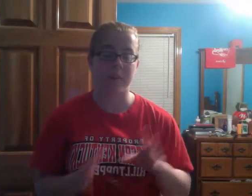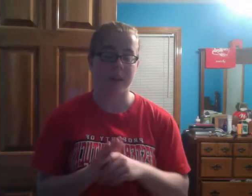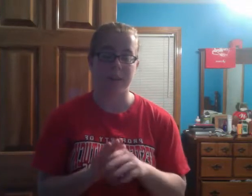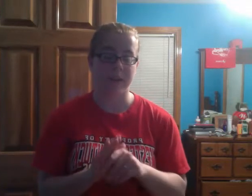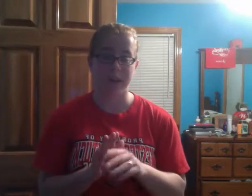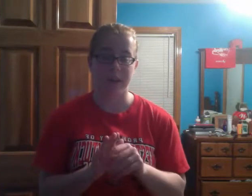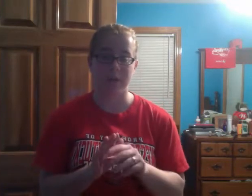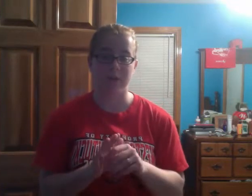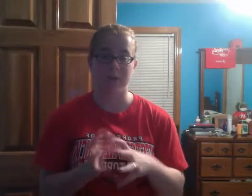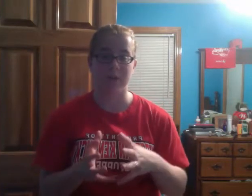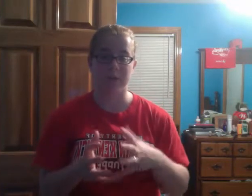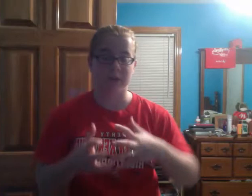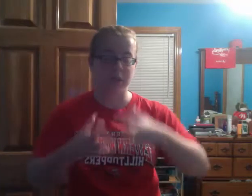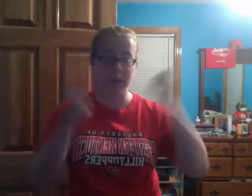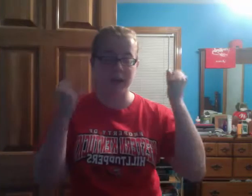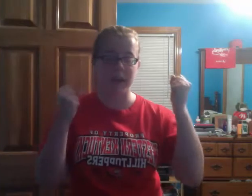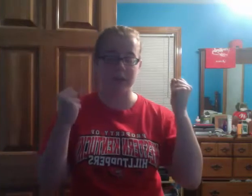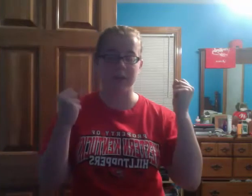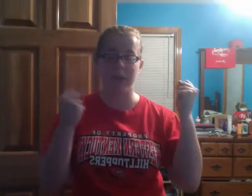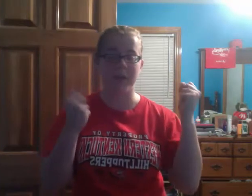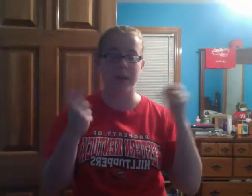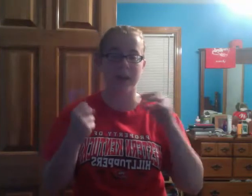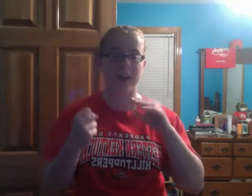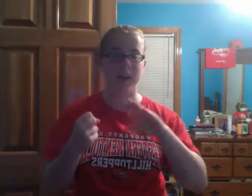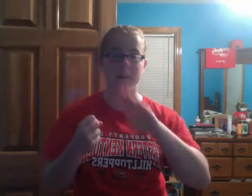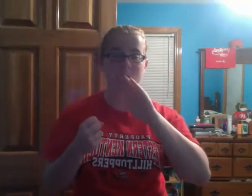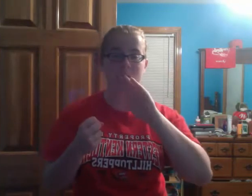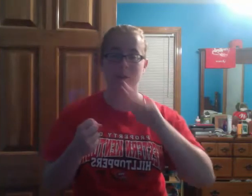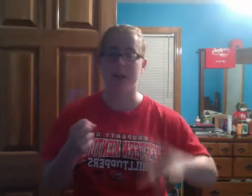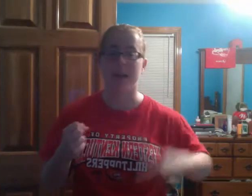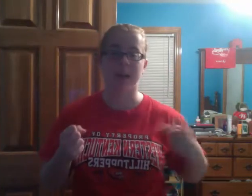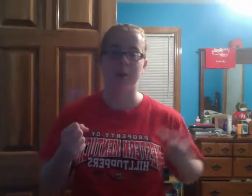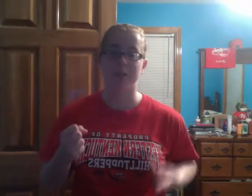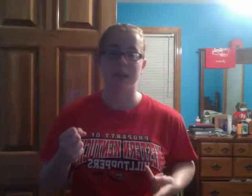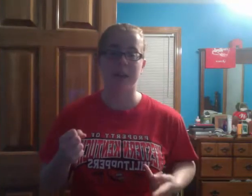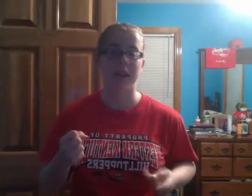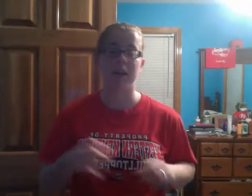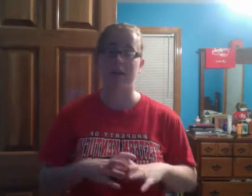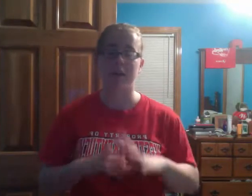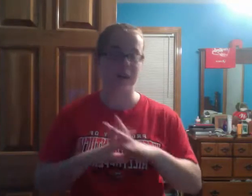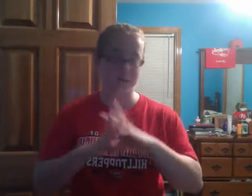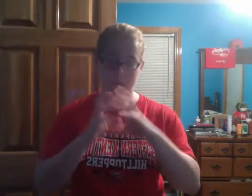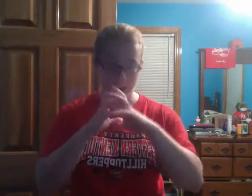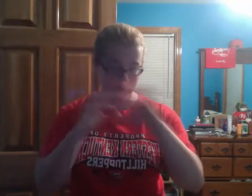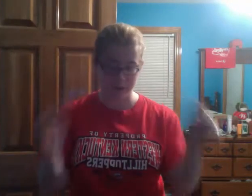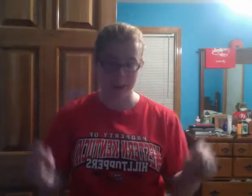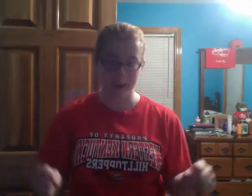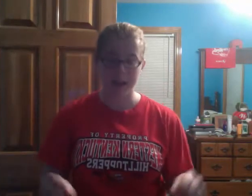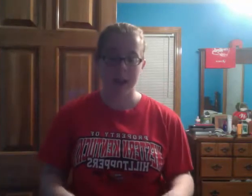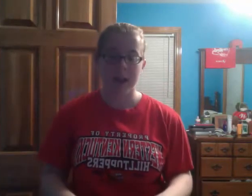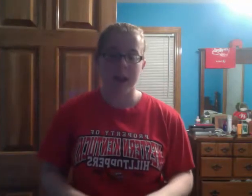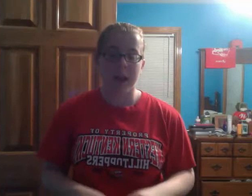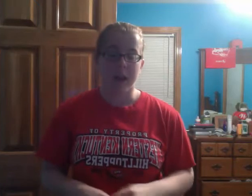that video just, oh, I was so mad and frustrated and upset. Oh, it was everything.